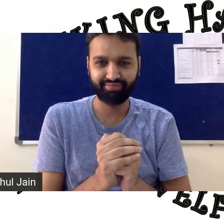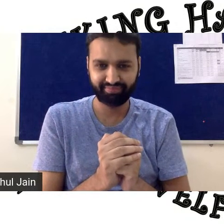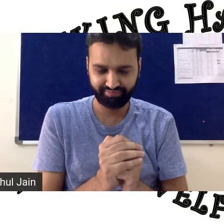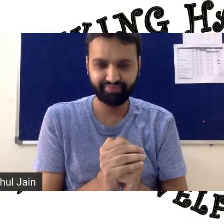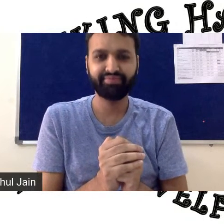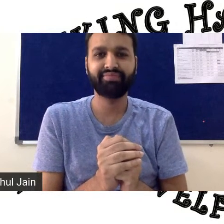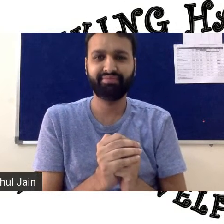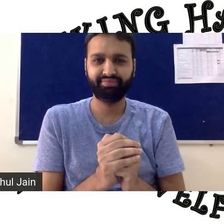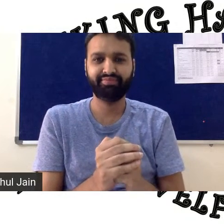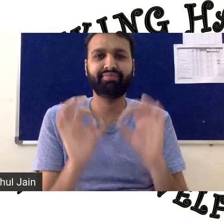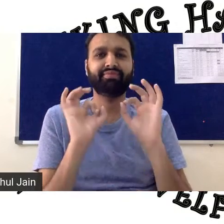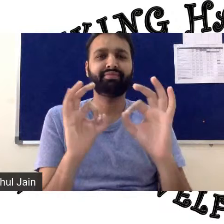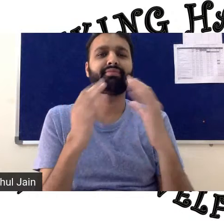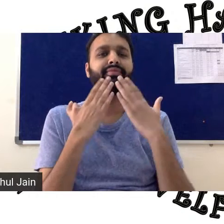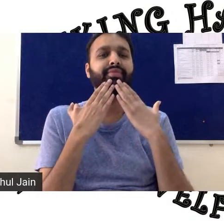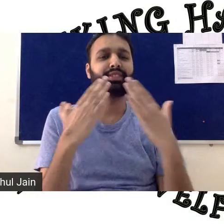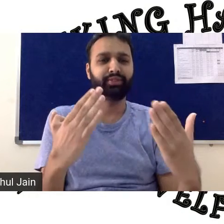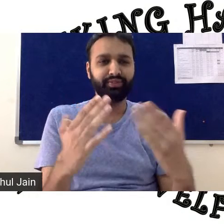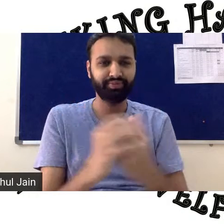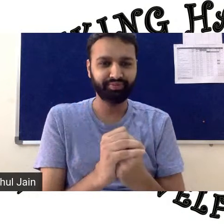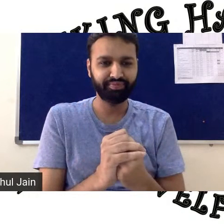We run Let's Sign together.